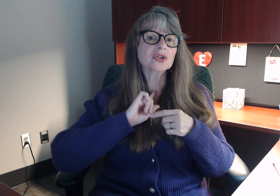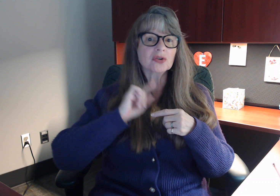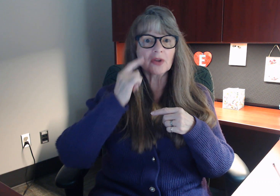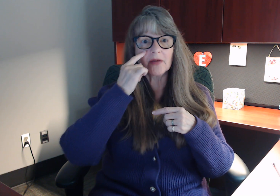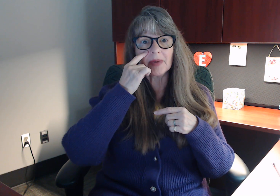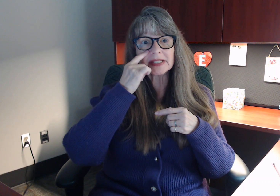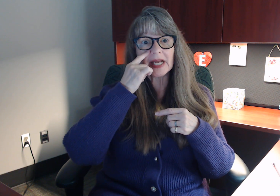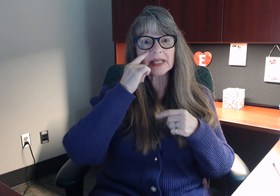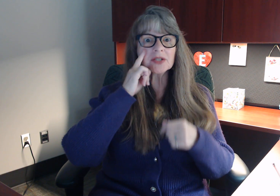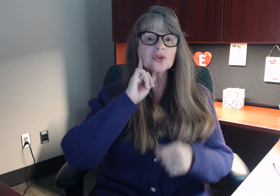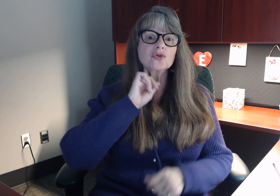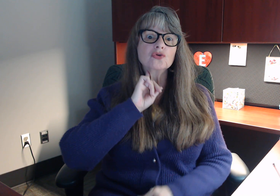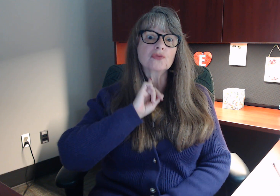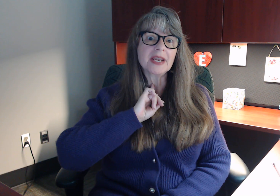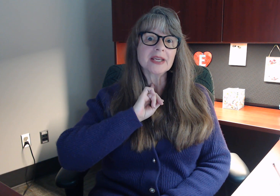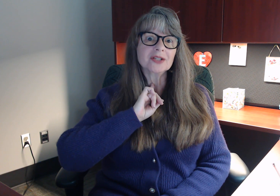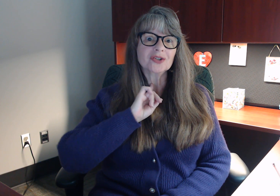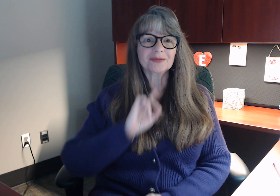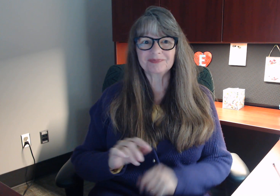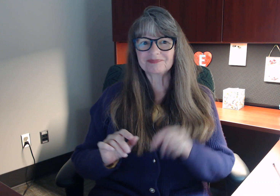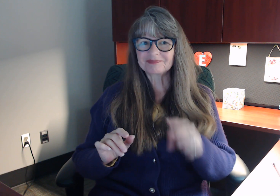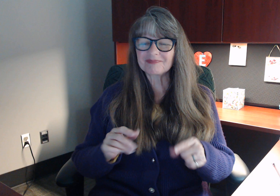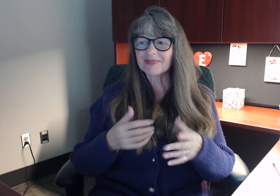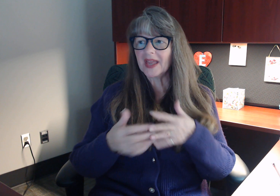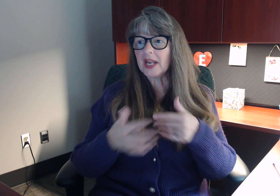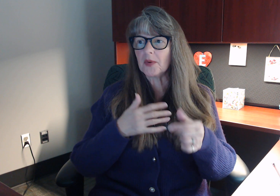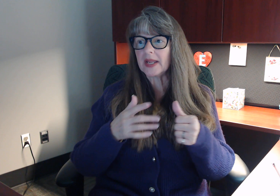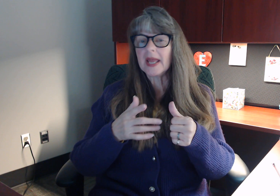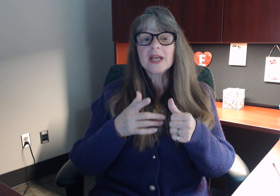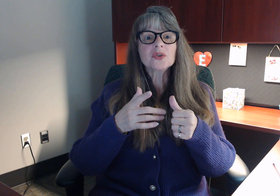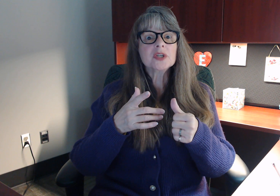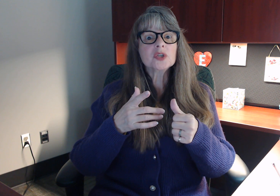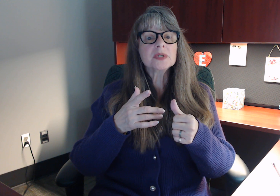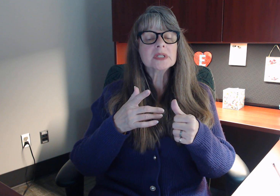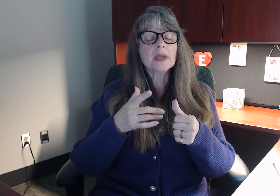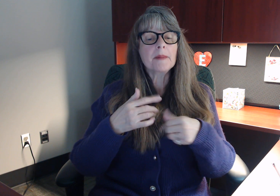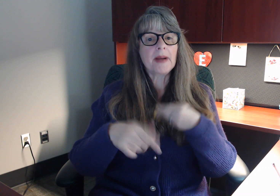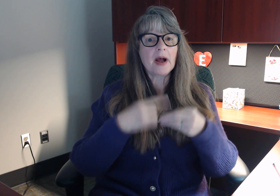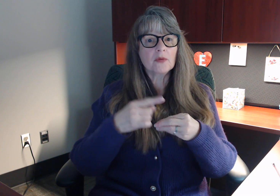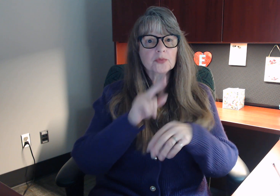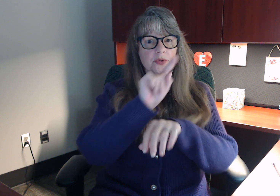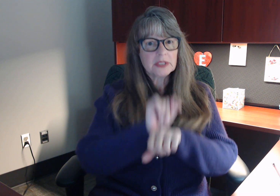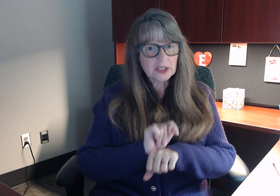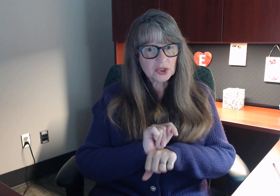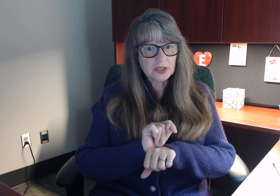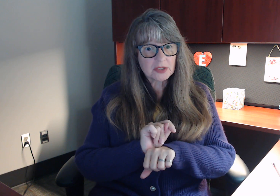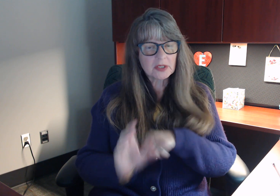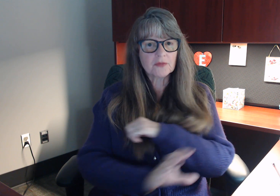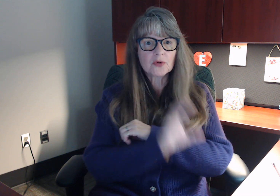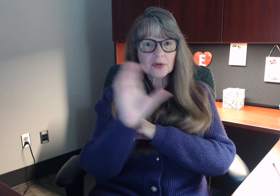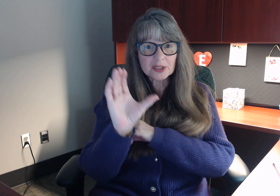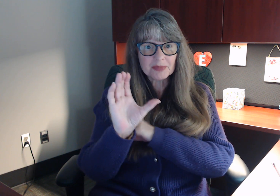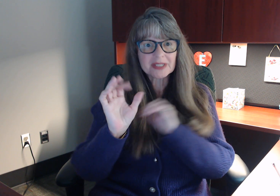you have my sinus drainage. Anyway, so this was about the traditions of Christmas and how